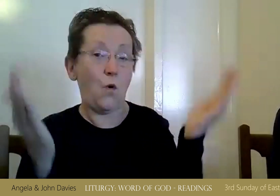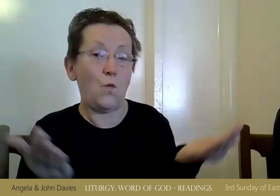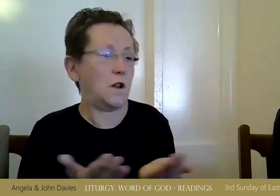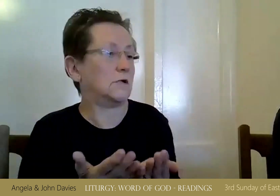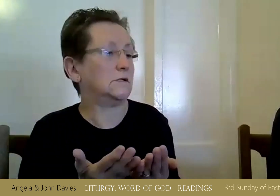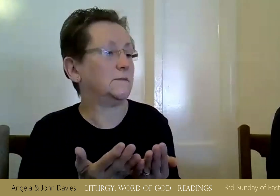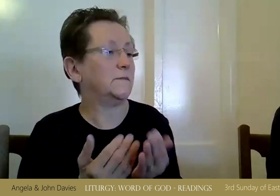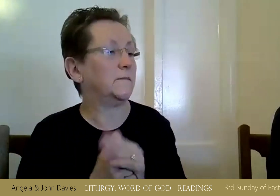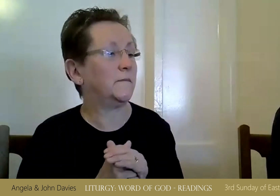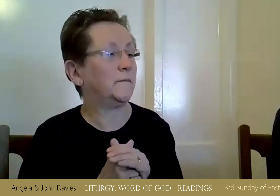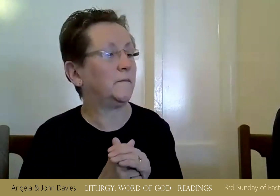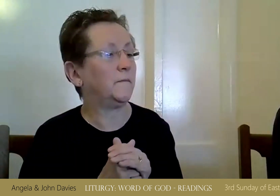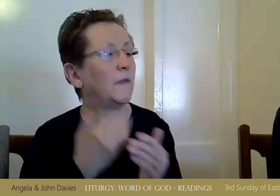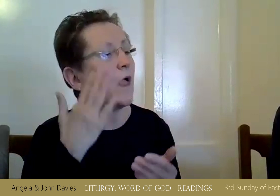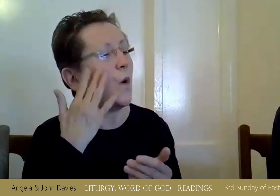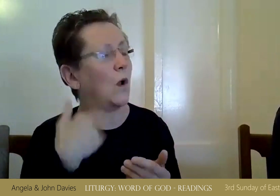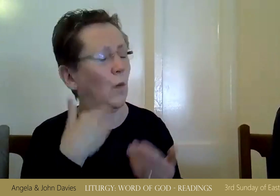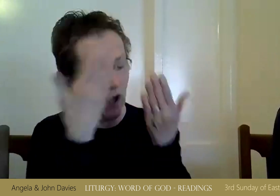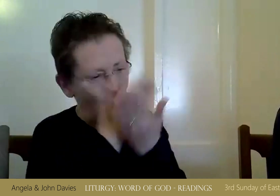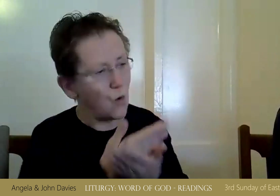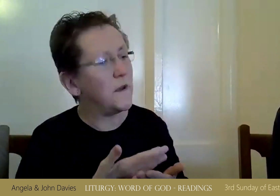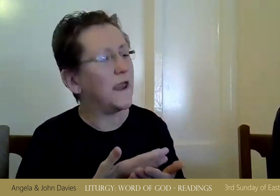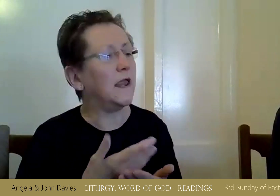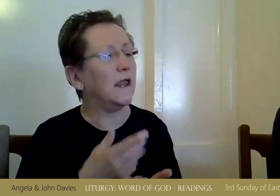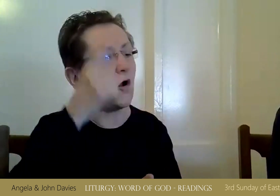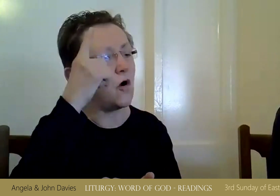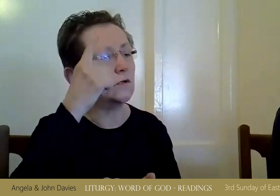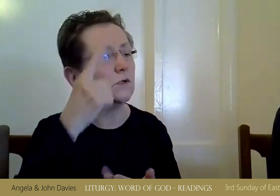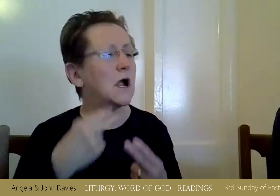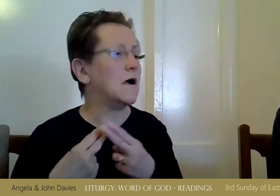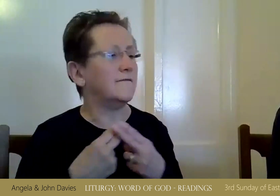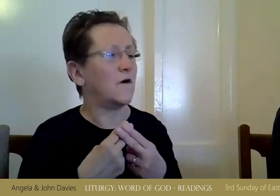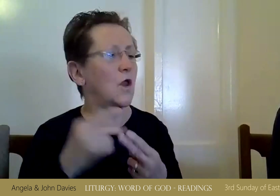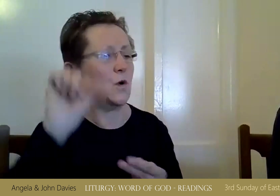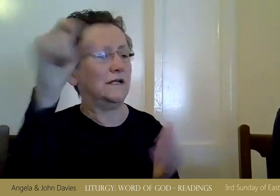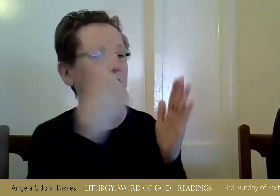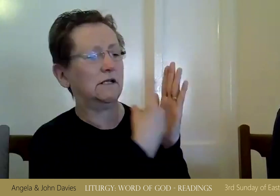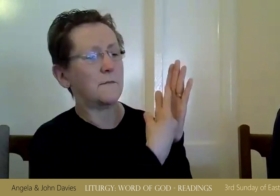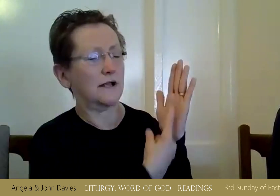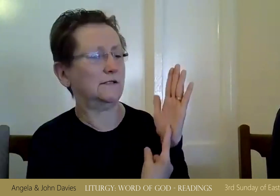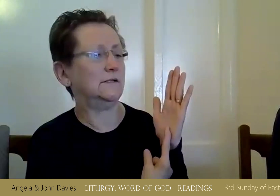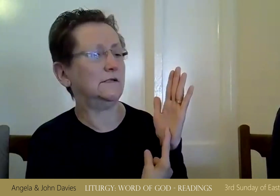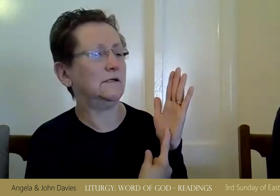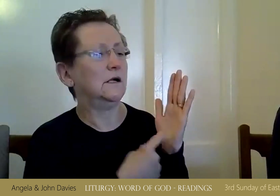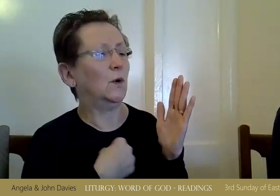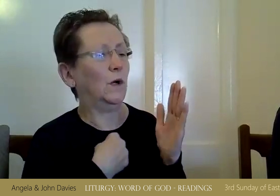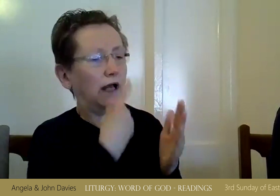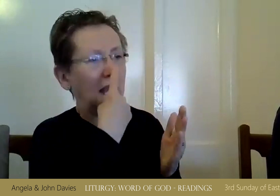world. When we obey God and follow his commandments, then we can